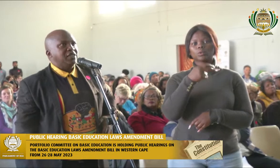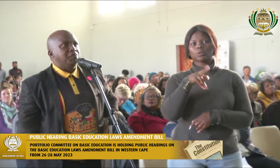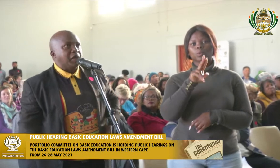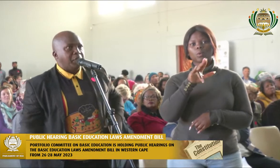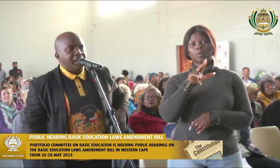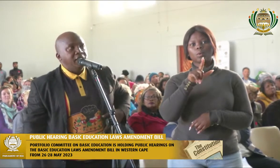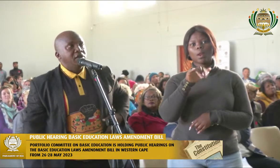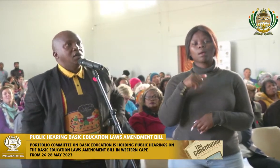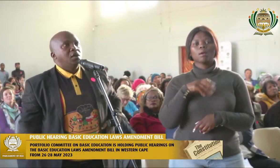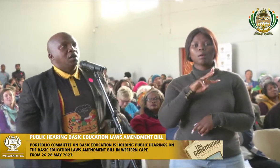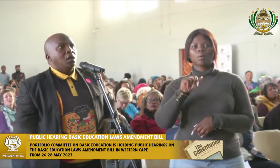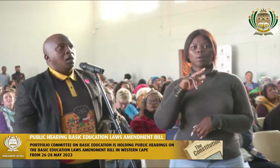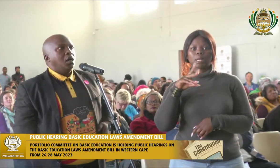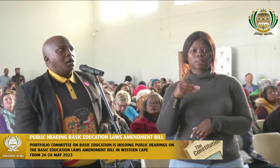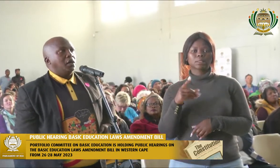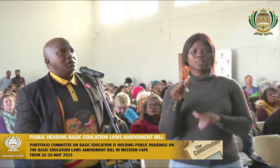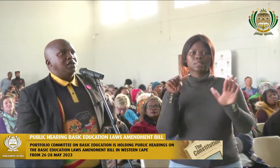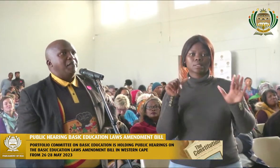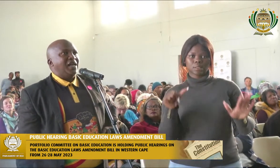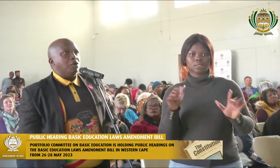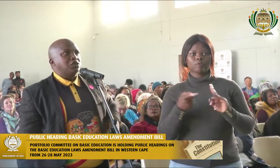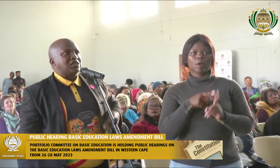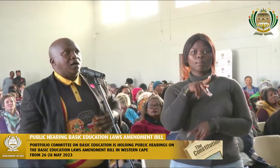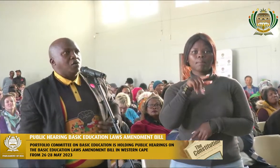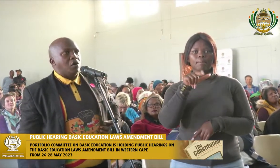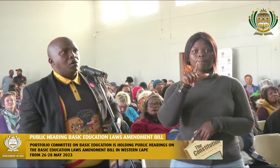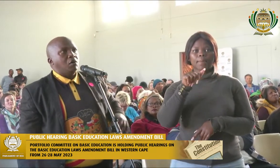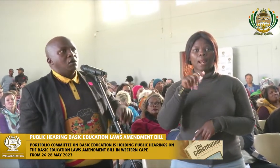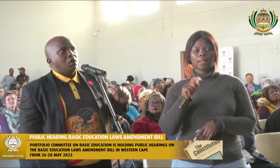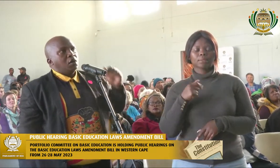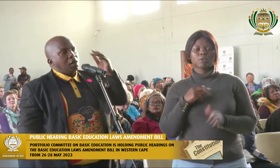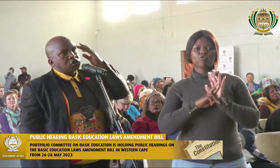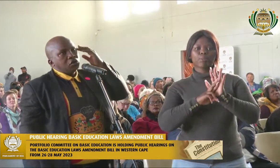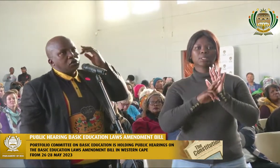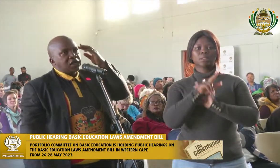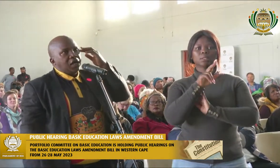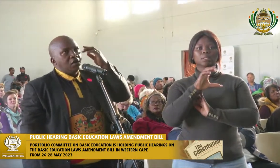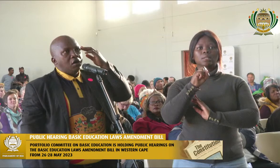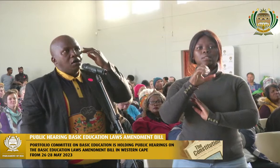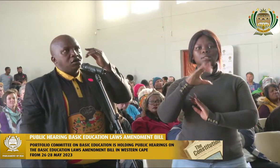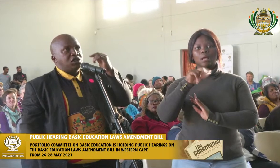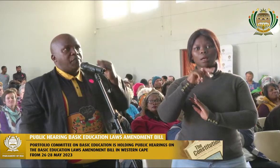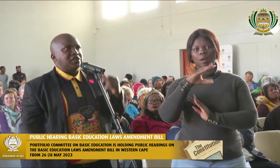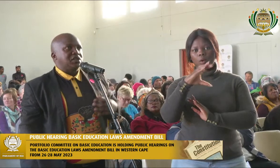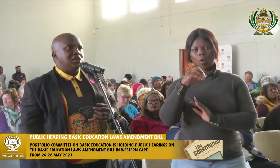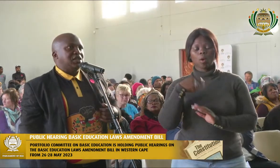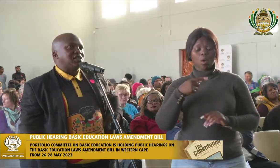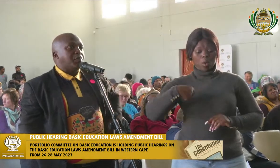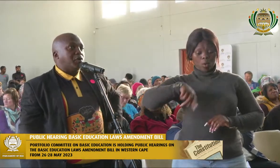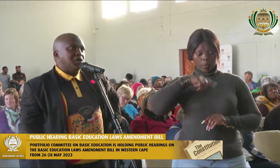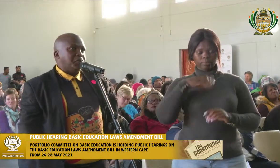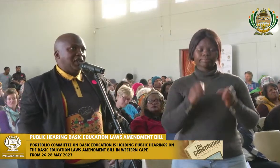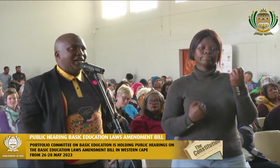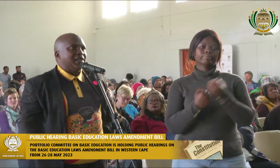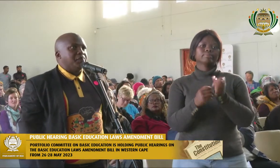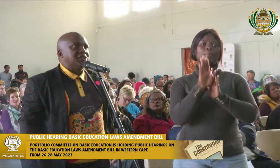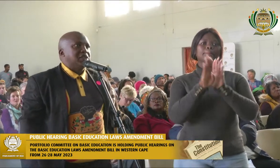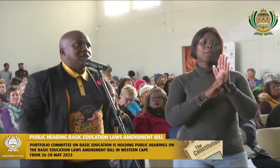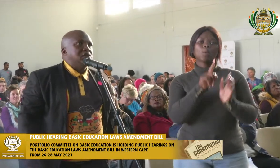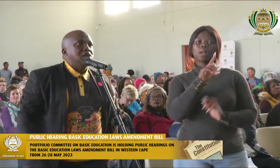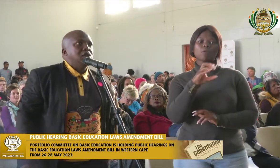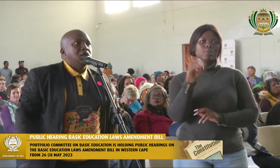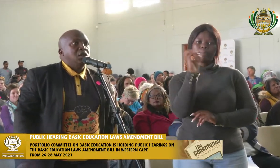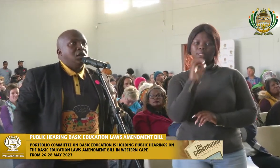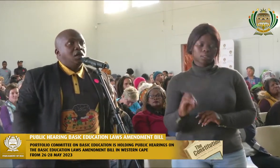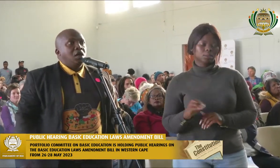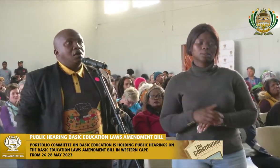eBito, Plettenberg Bay. Ndimele uSanko. SinguSanko Chairperson siyayisupport ibill